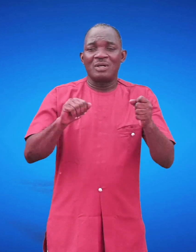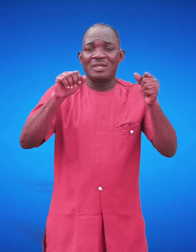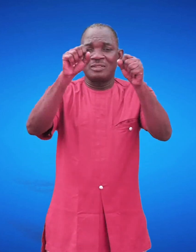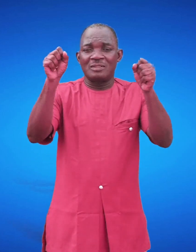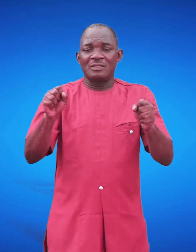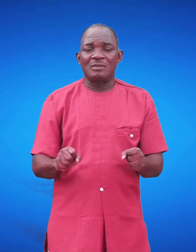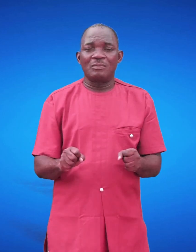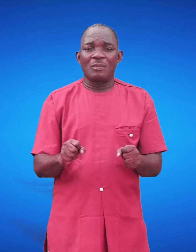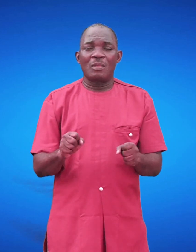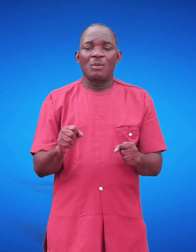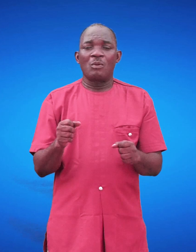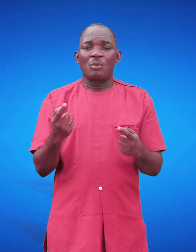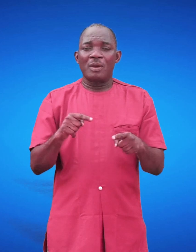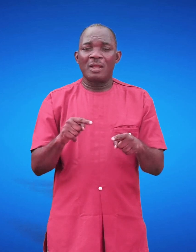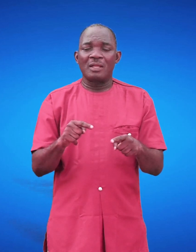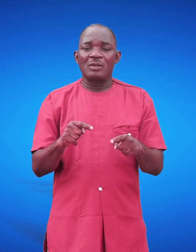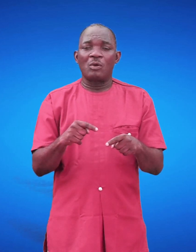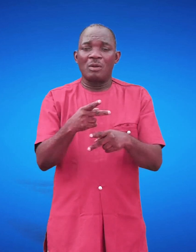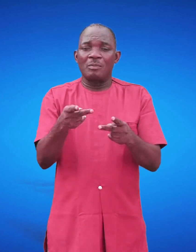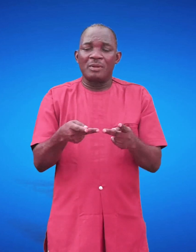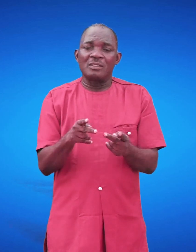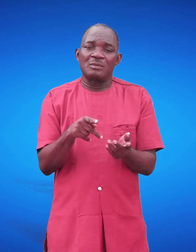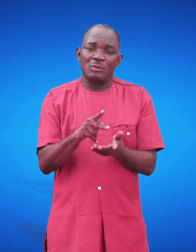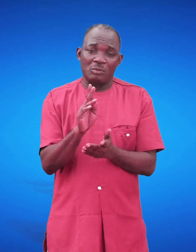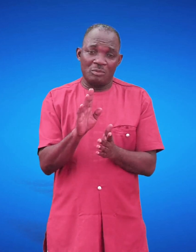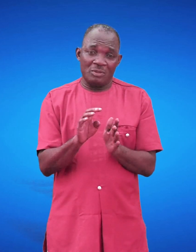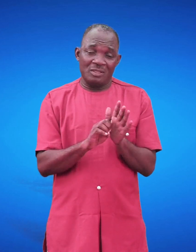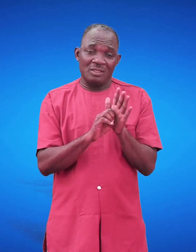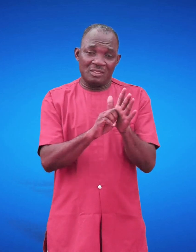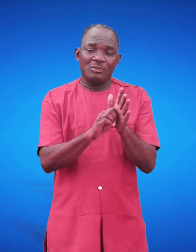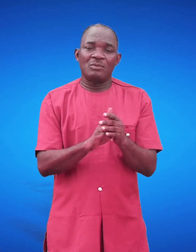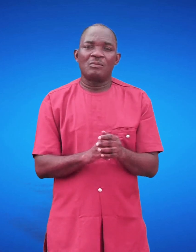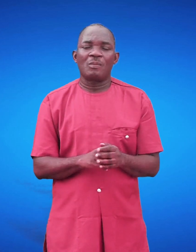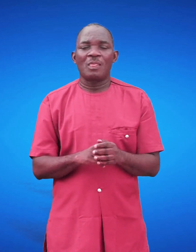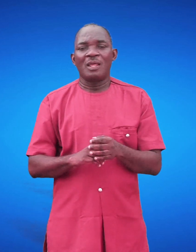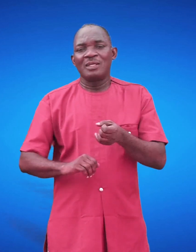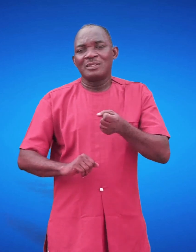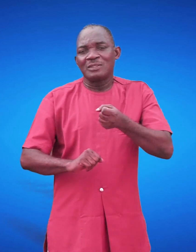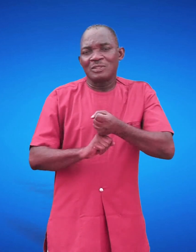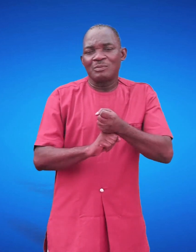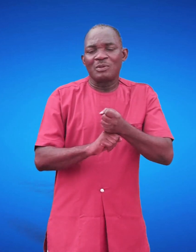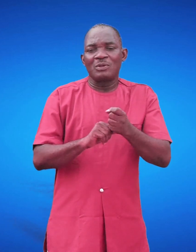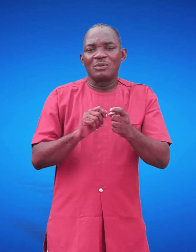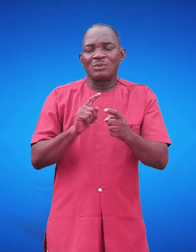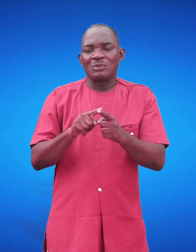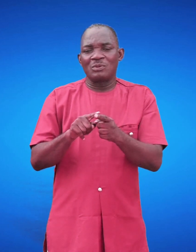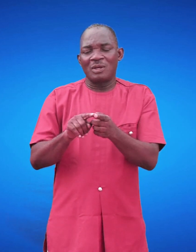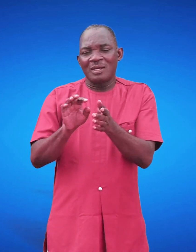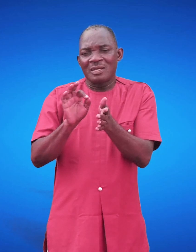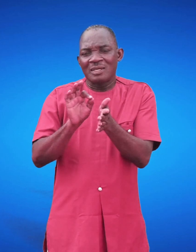at pay points. Example, support to count your money.